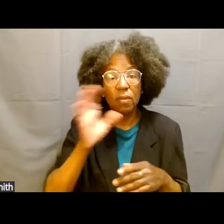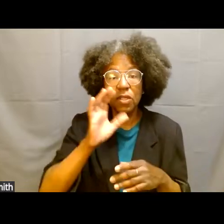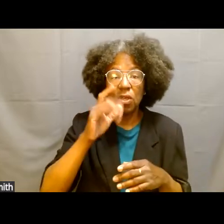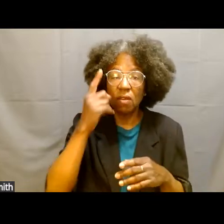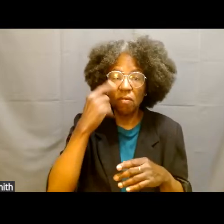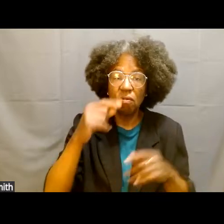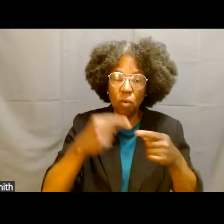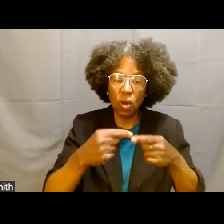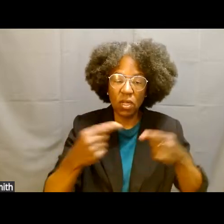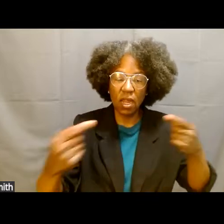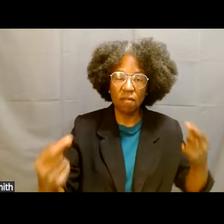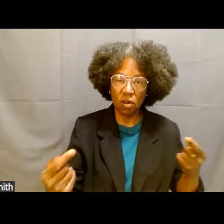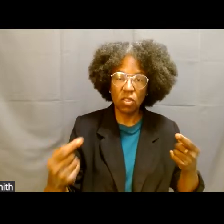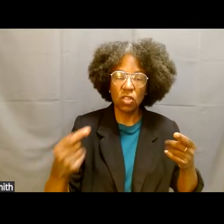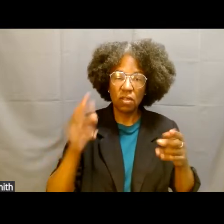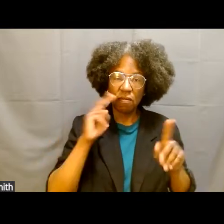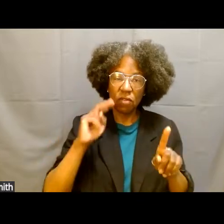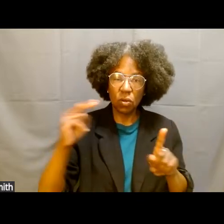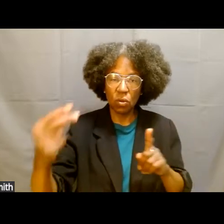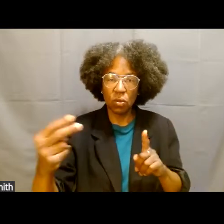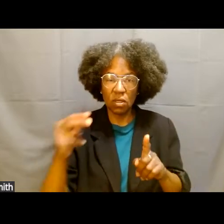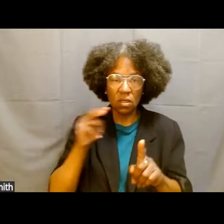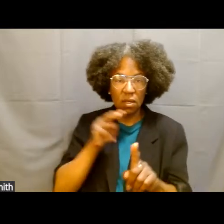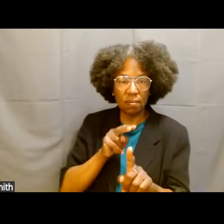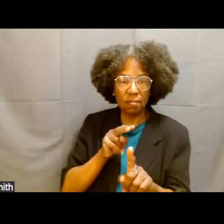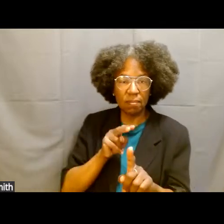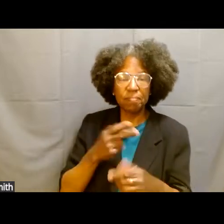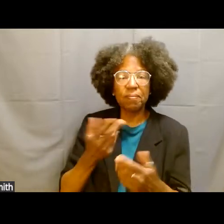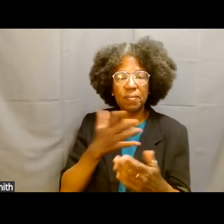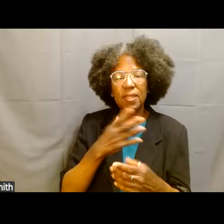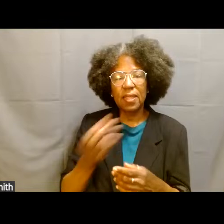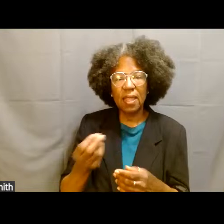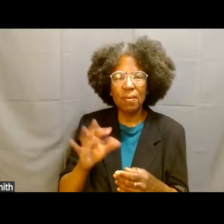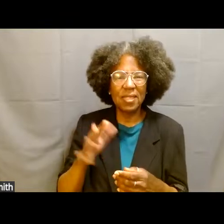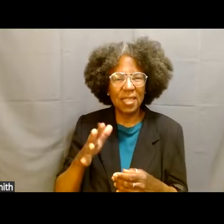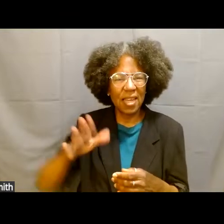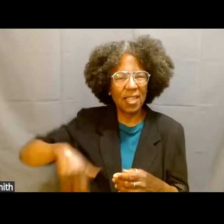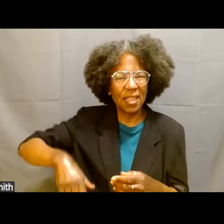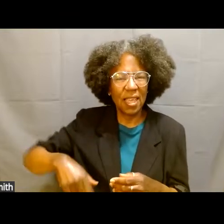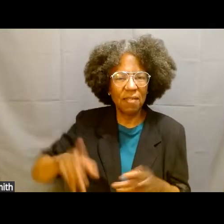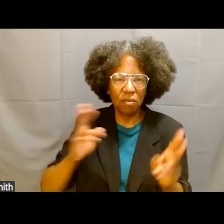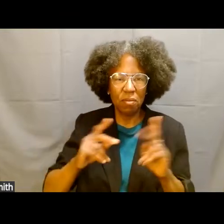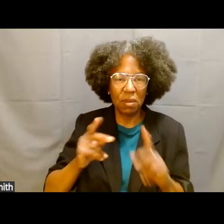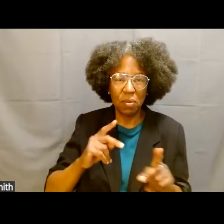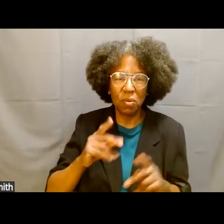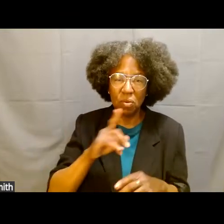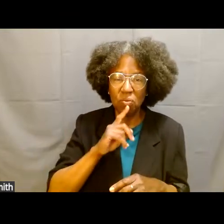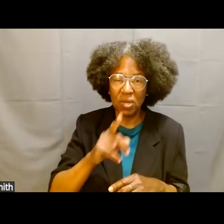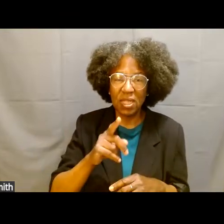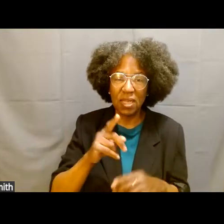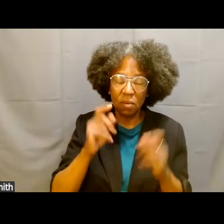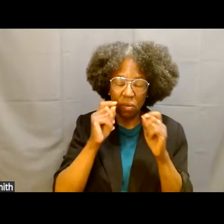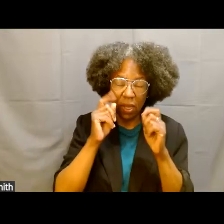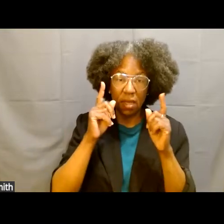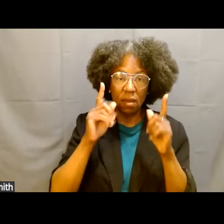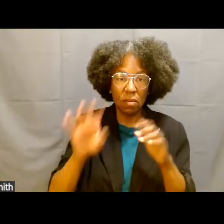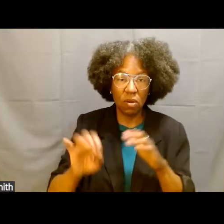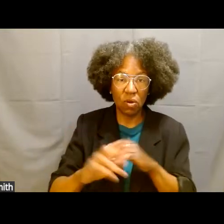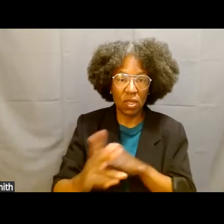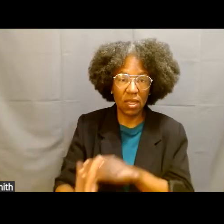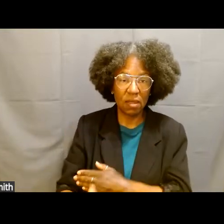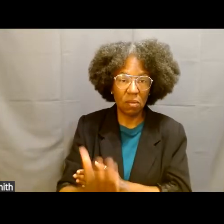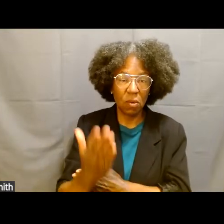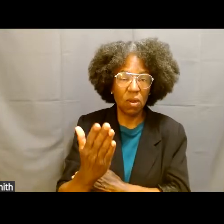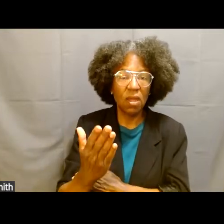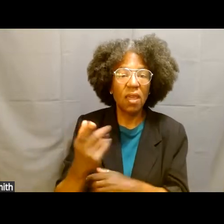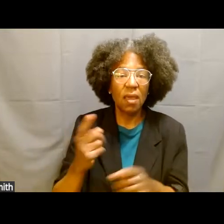listened. It was kind of late for people to get up really early, but anyway, I appreciated